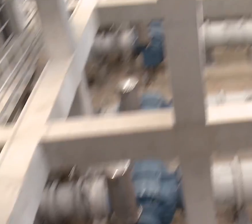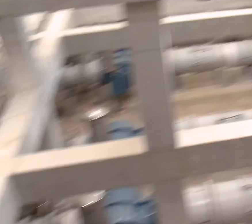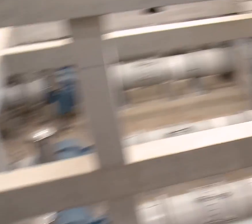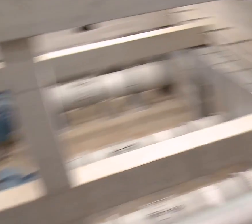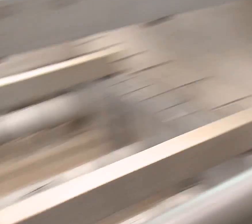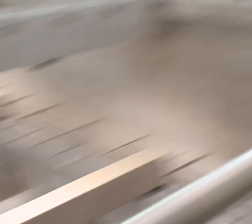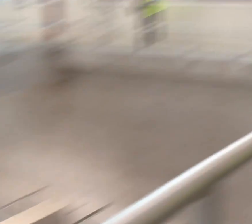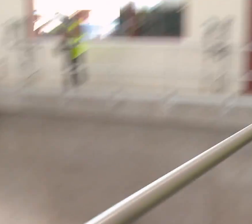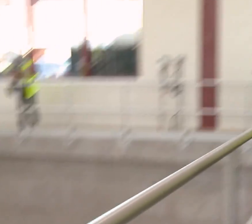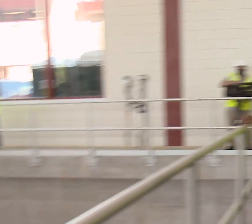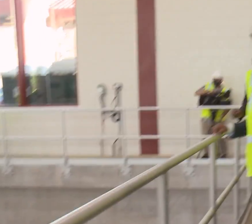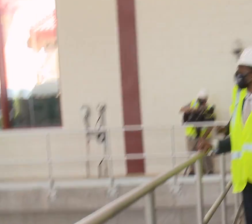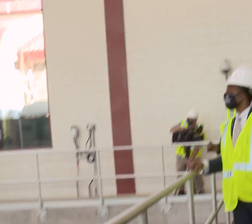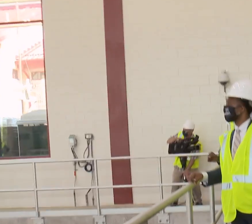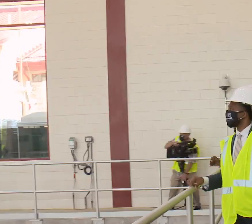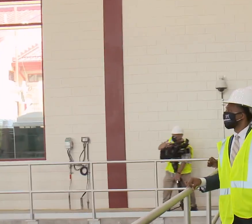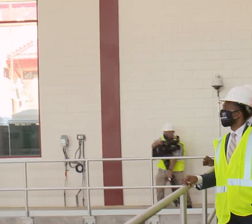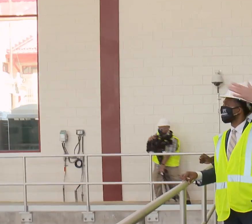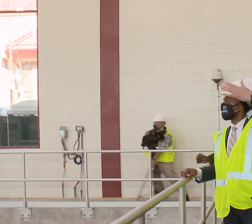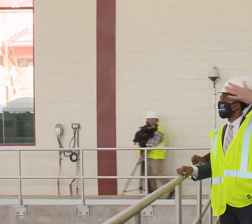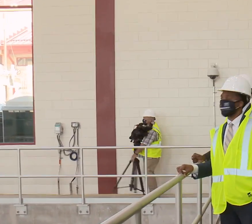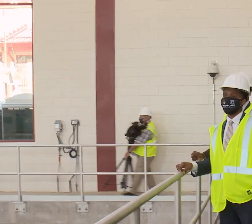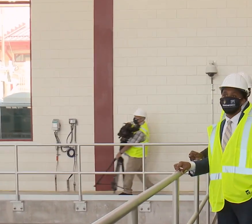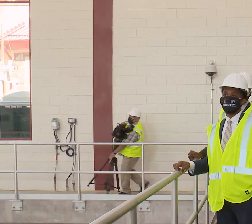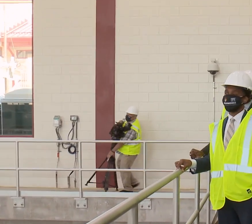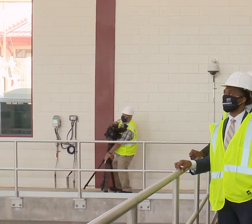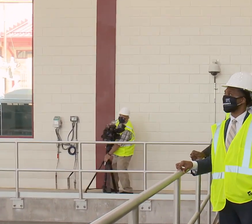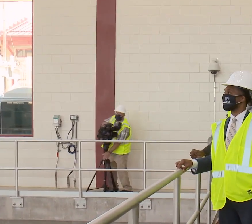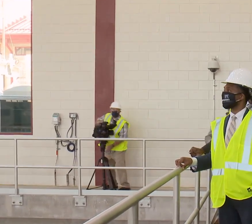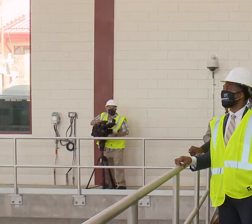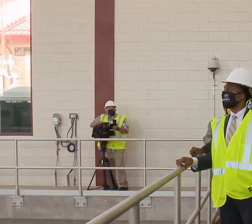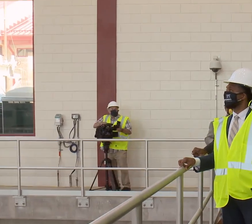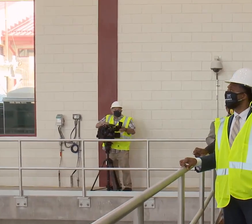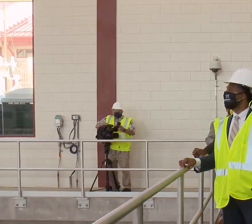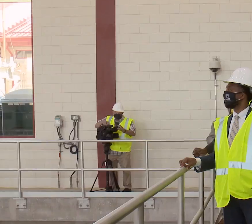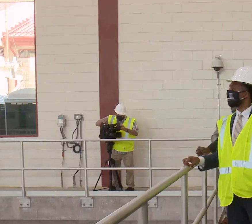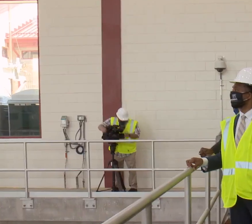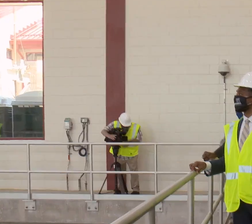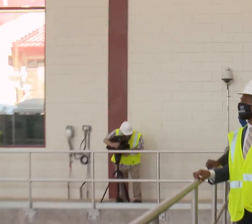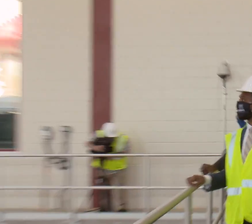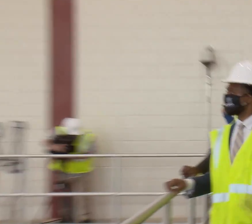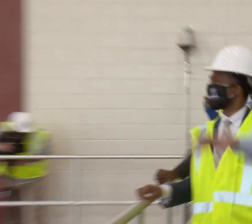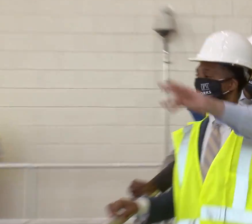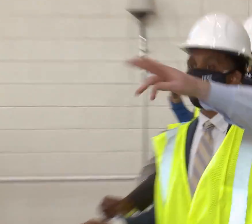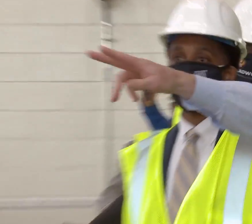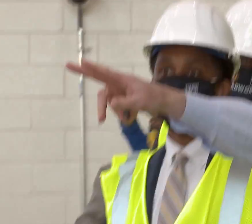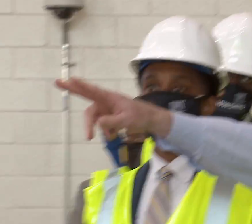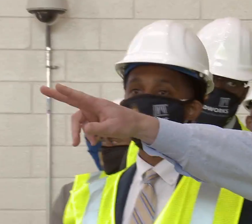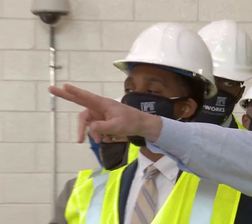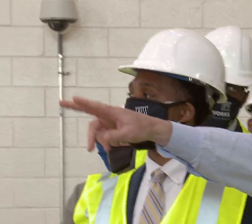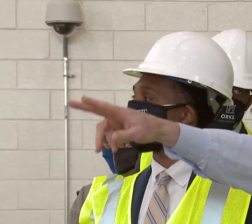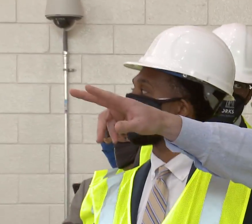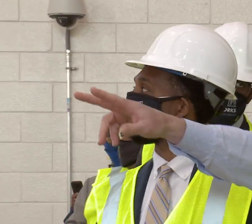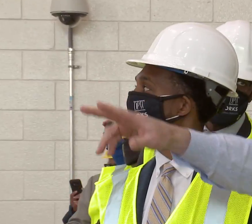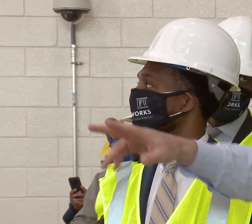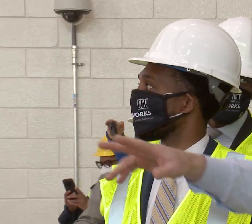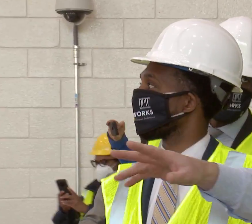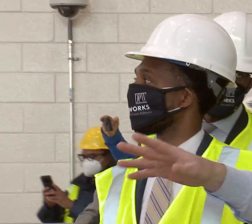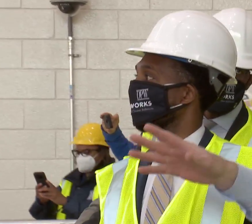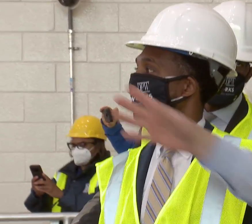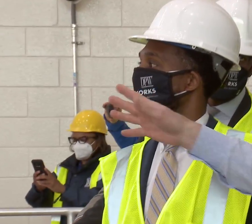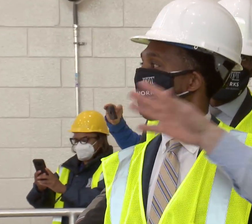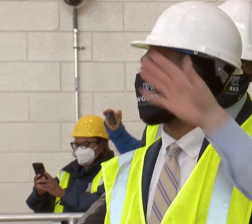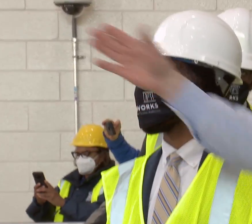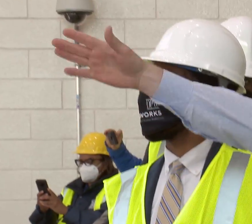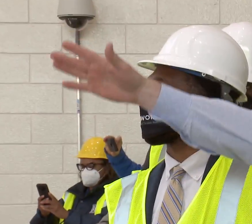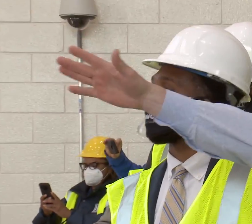million gallons per day. The 4 that you see closest, they pump forward. The other 2 have the ability to